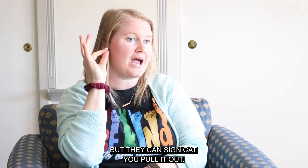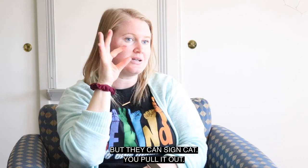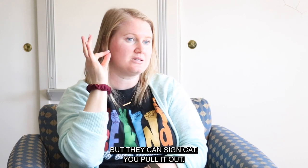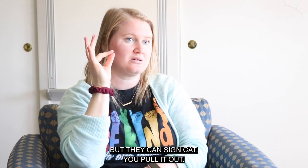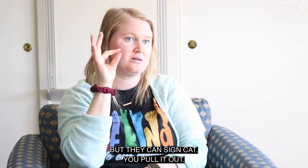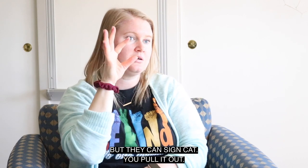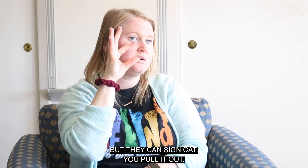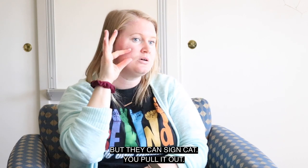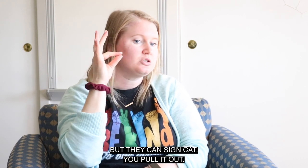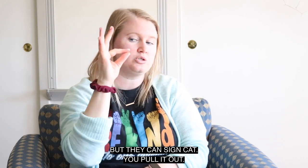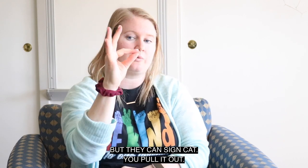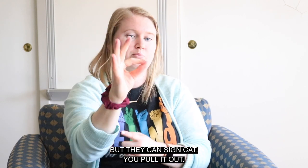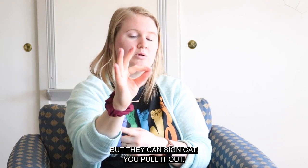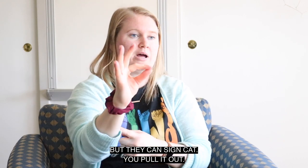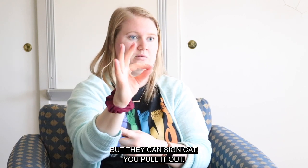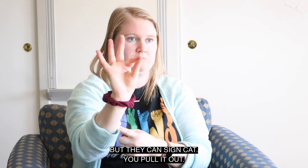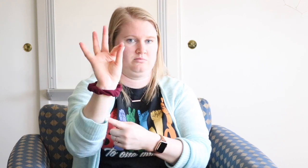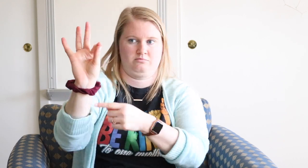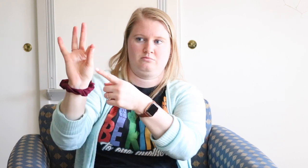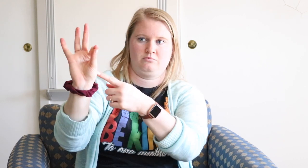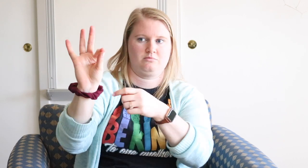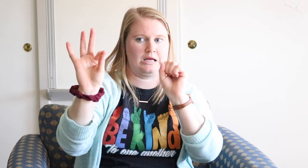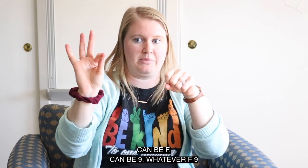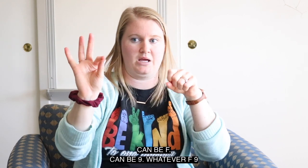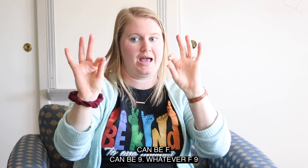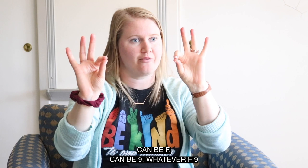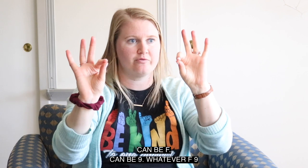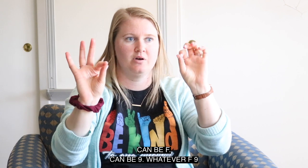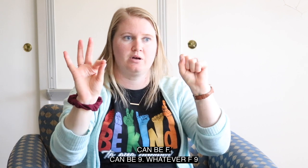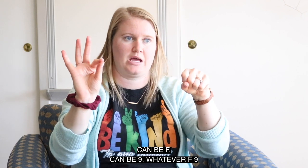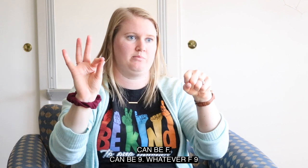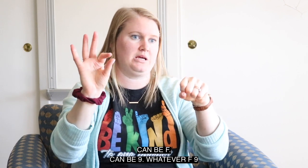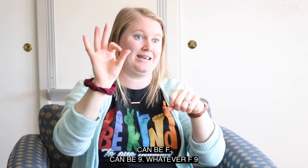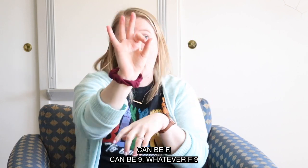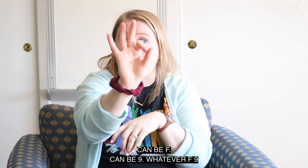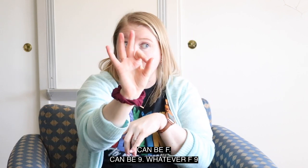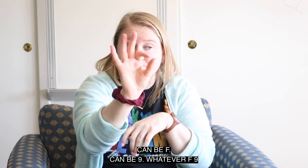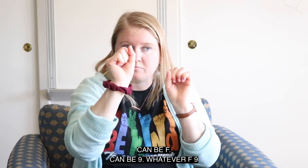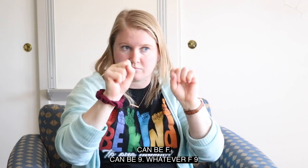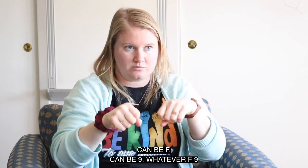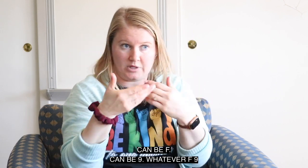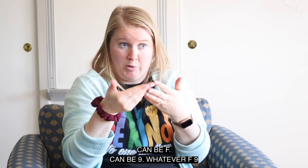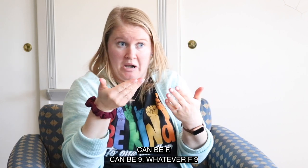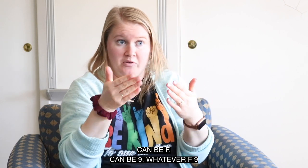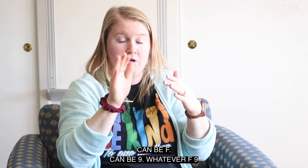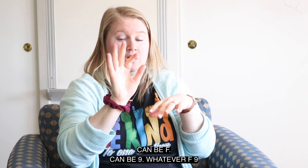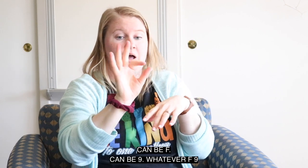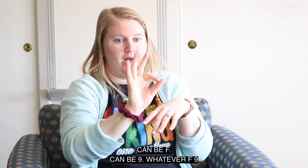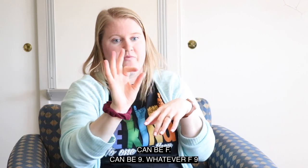cat. So you pull it out, can be F, can be 9, can be whatever,